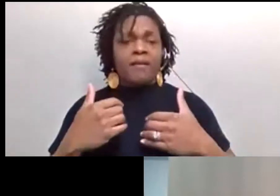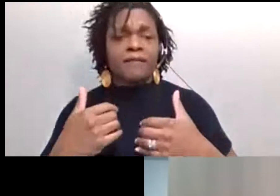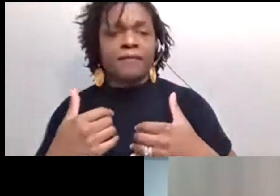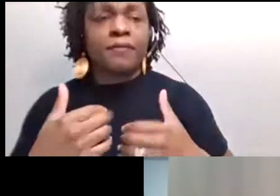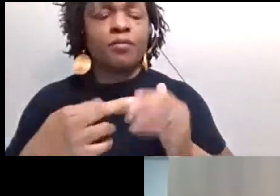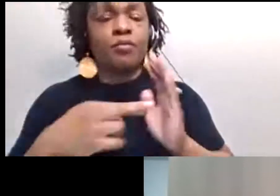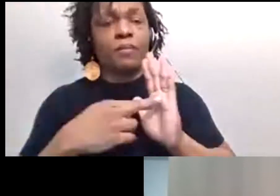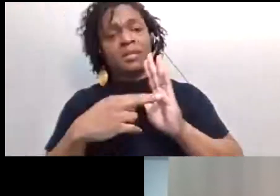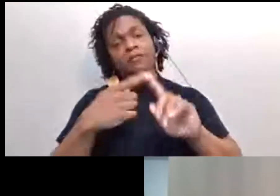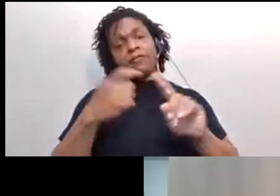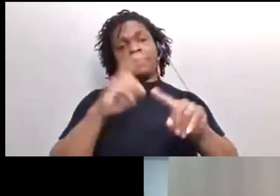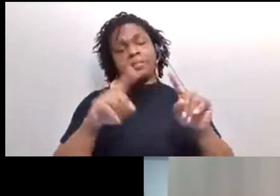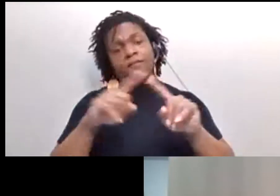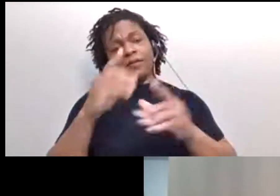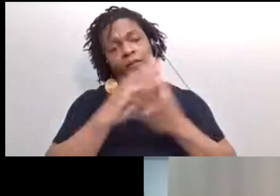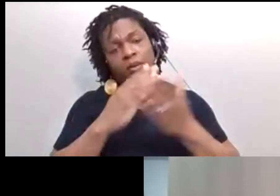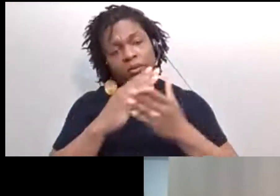their areas of the state,